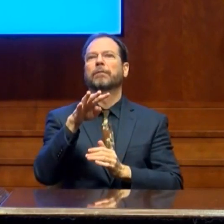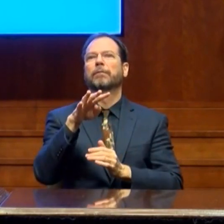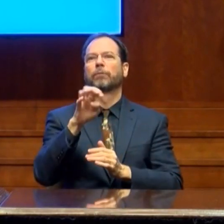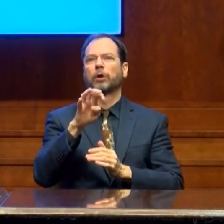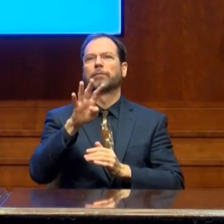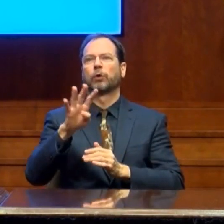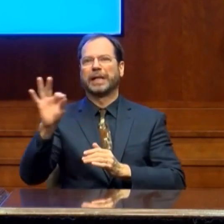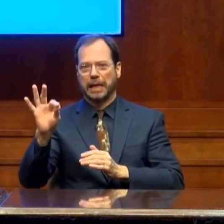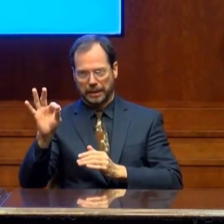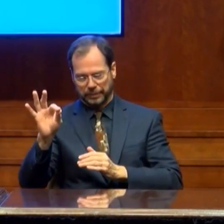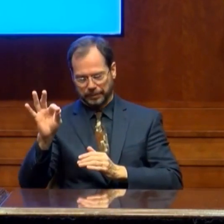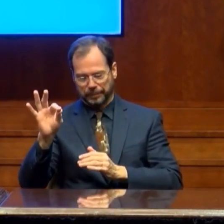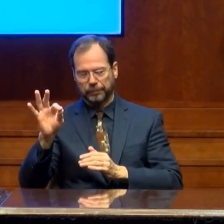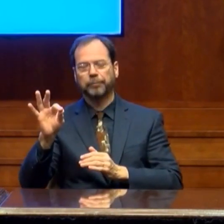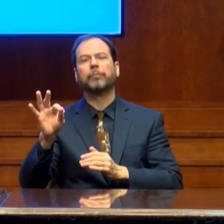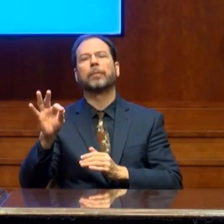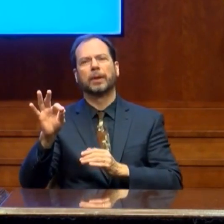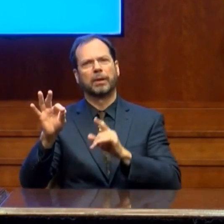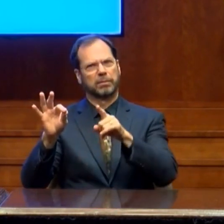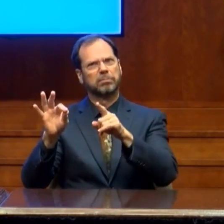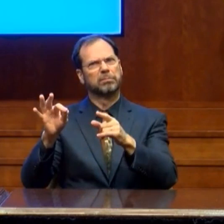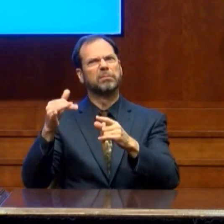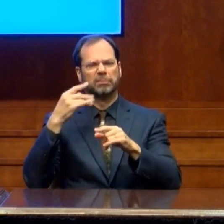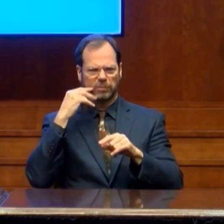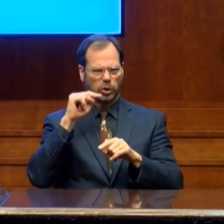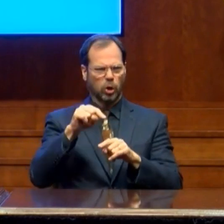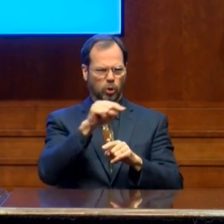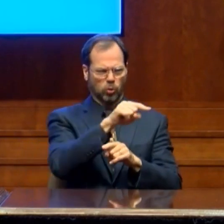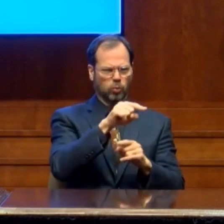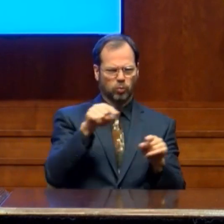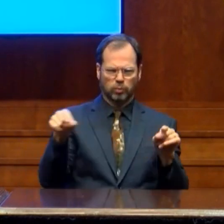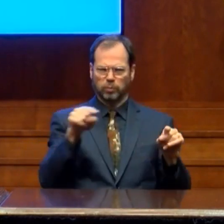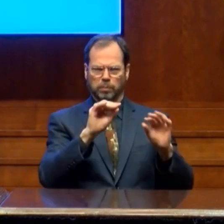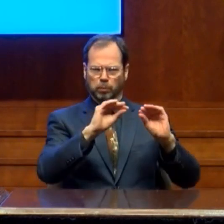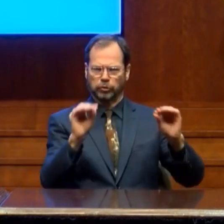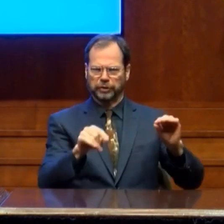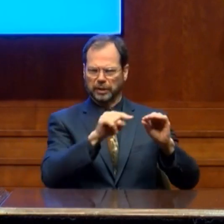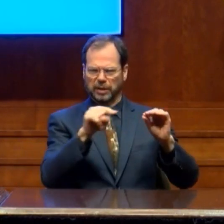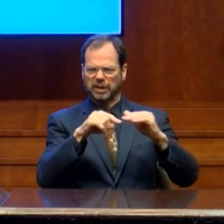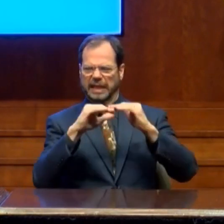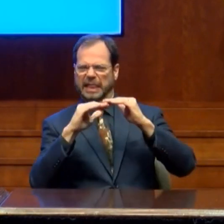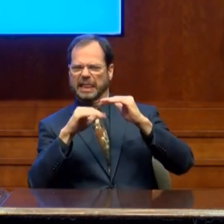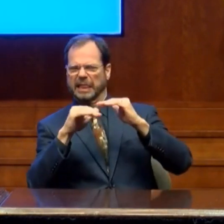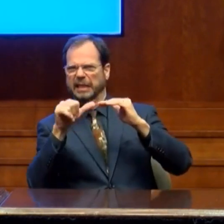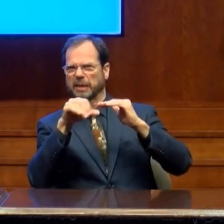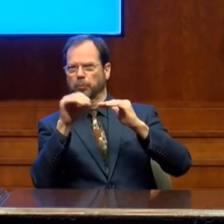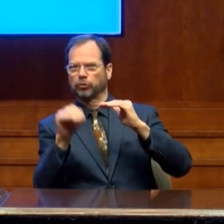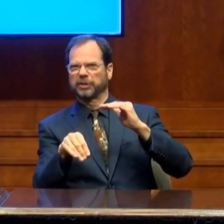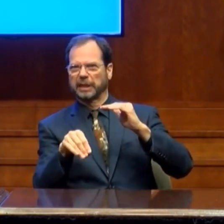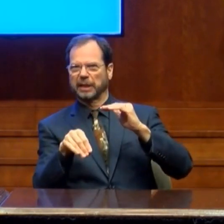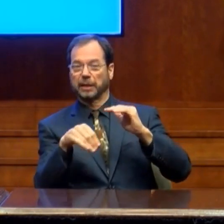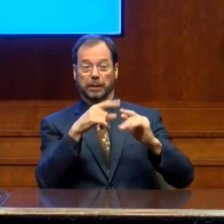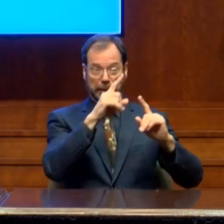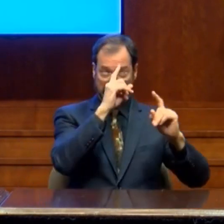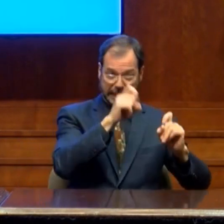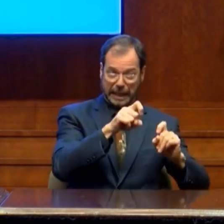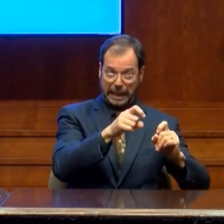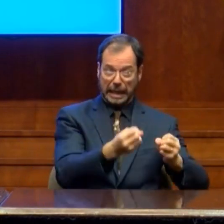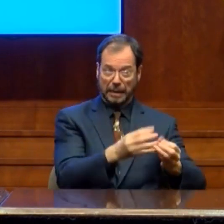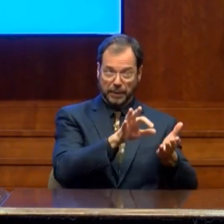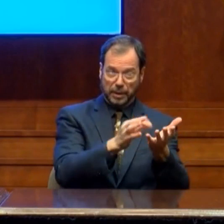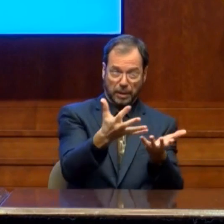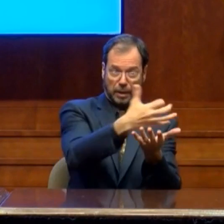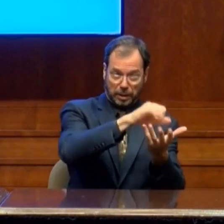11,449. Still maintaining that statistic of a little bit less than 10% of the Texans who are